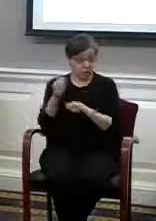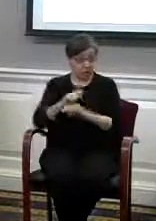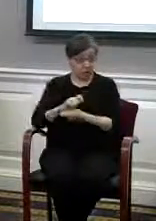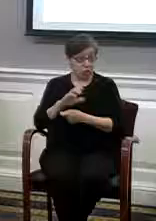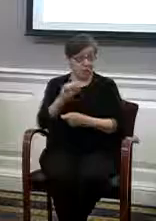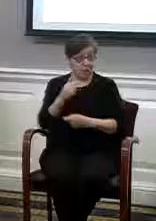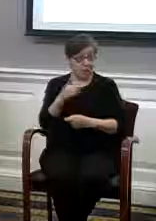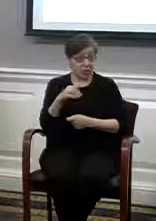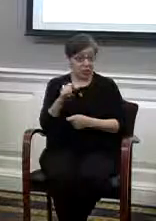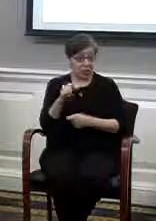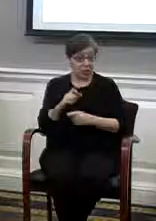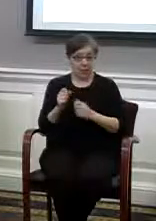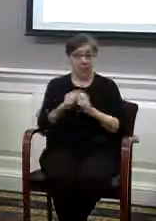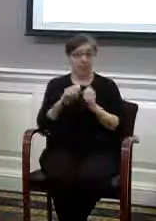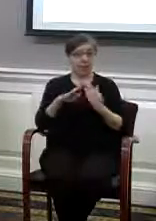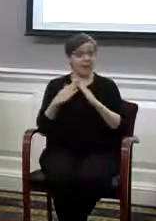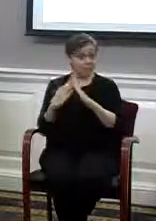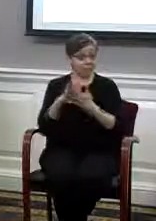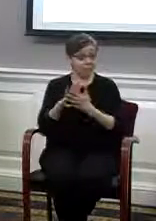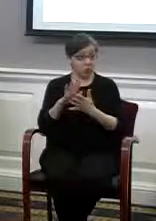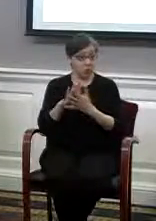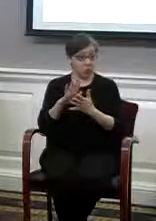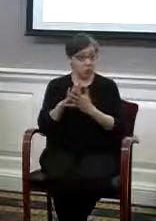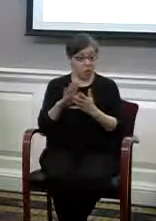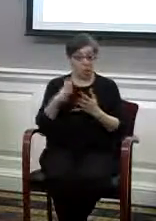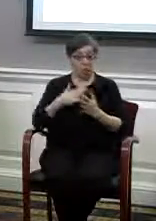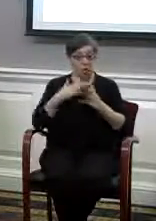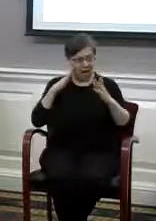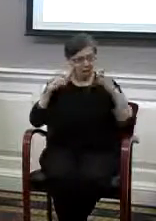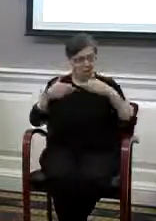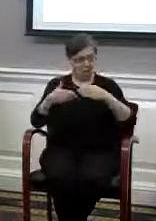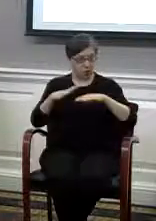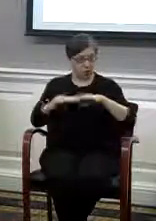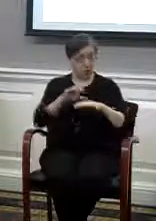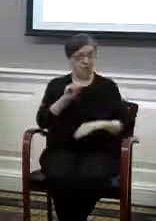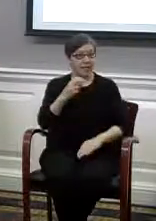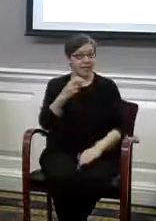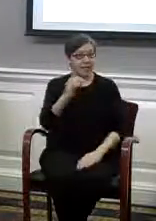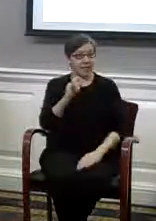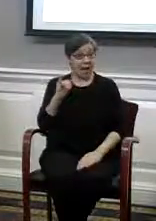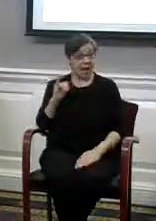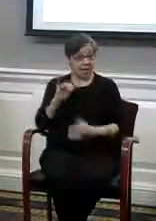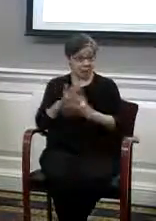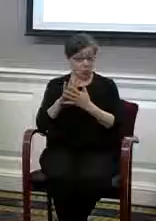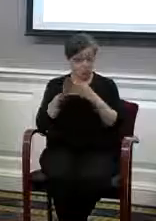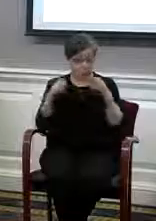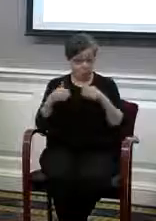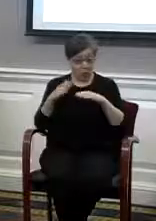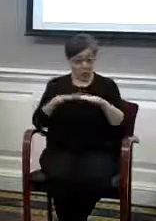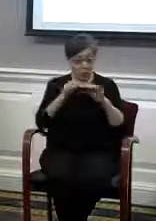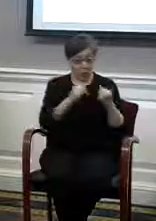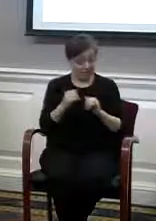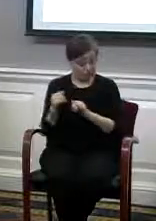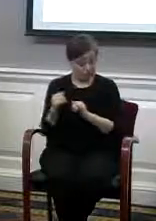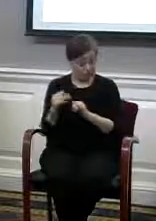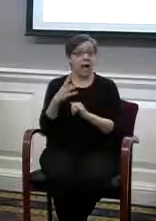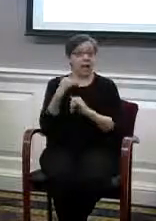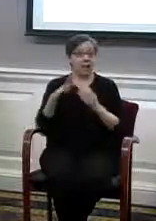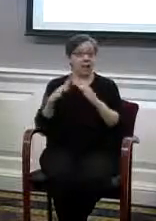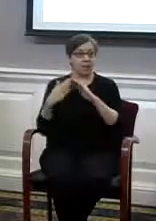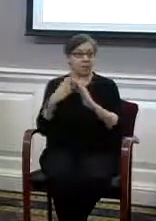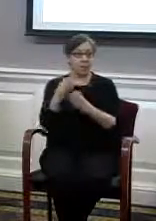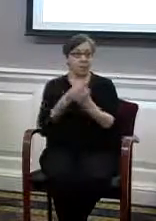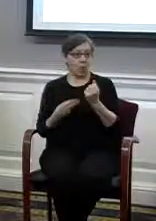of schooling, the Sherry School at the focus of this paper worked concurrently on empowering the individual and the community,